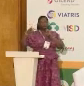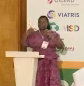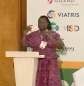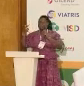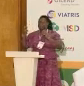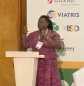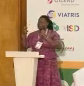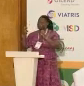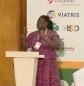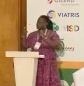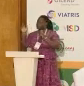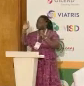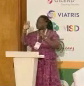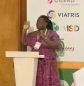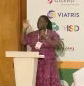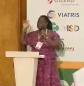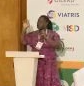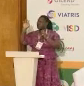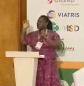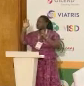So the speaker that's supposed to go after me.